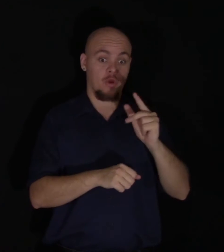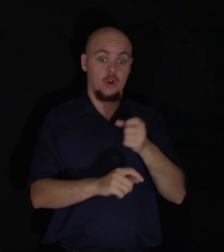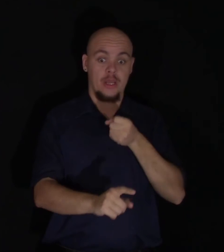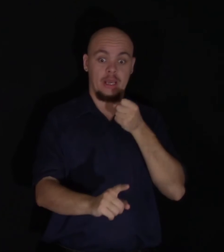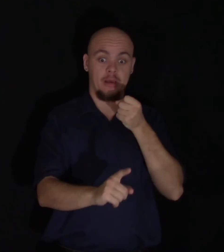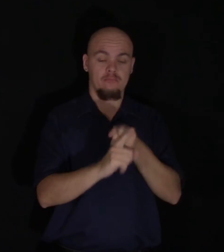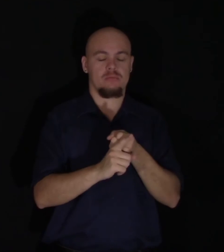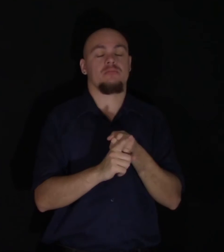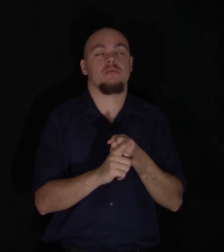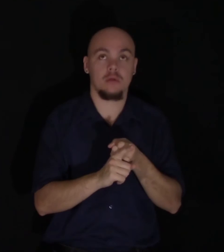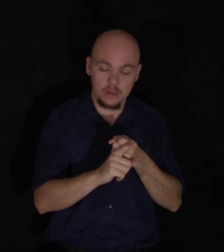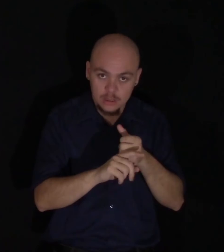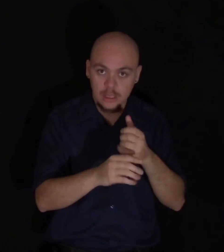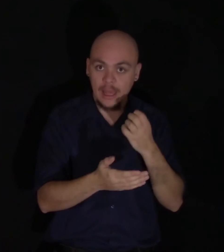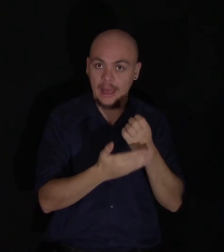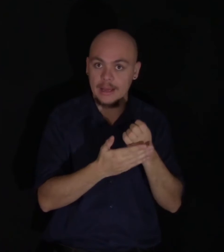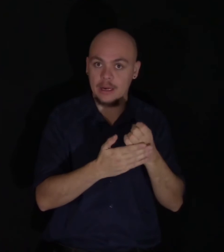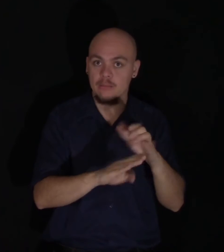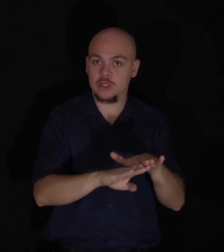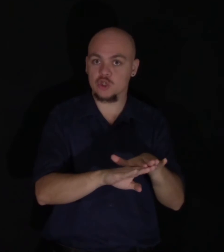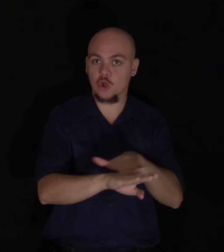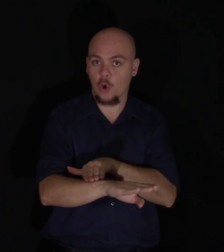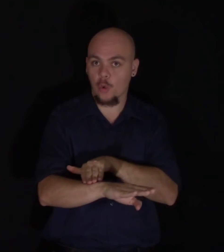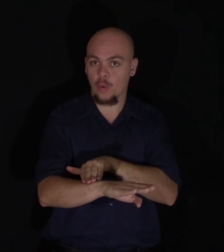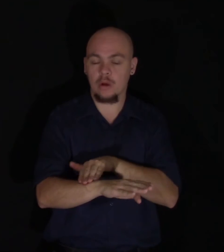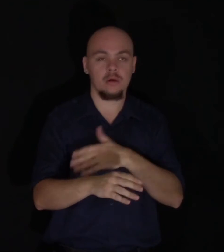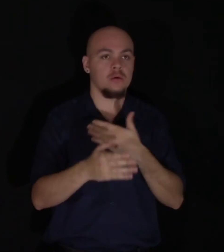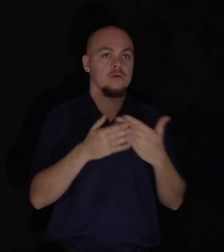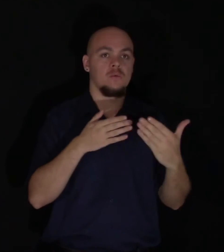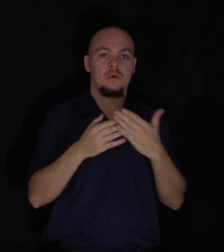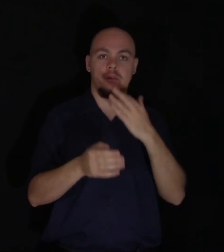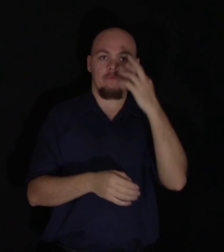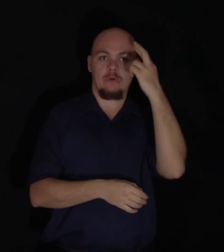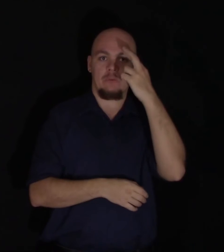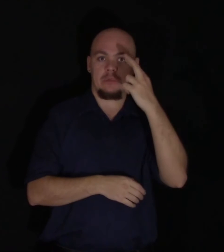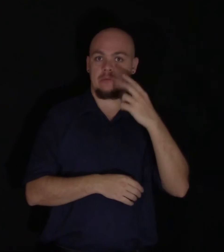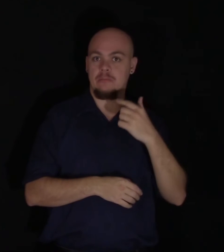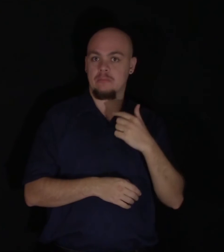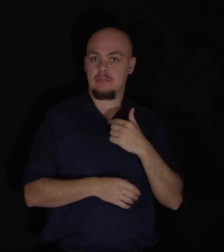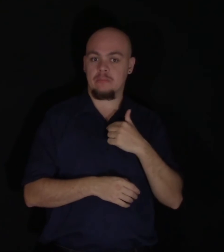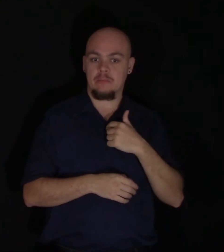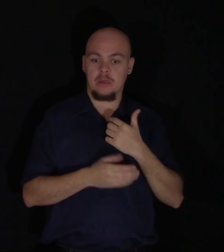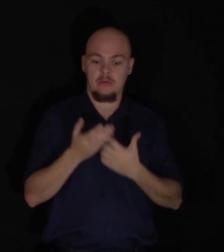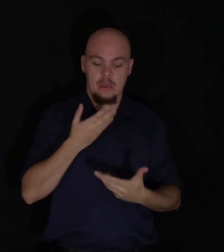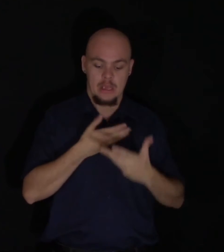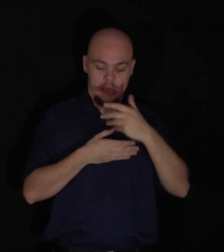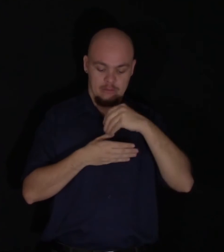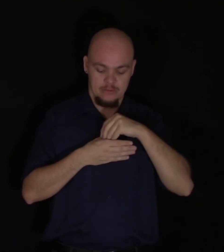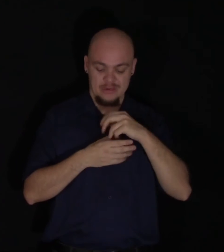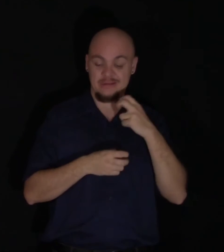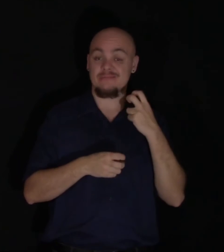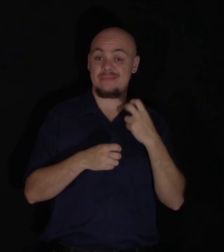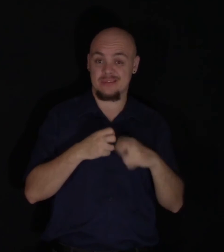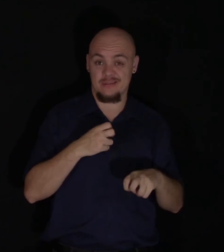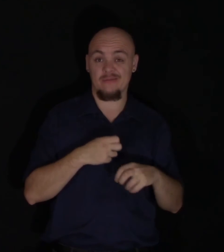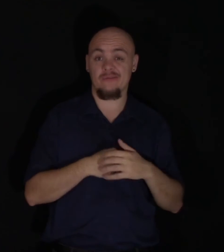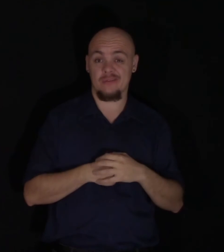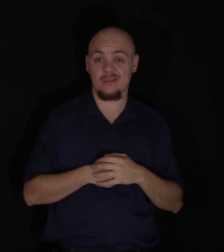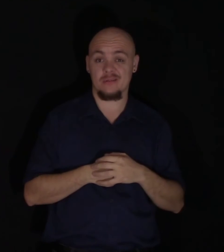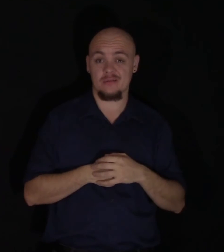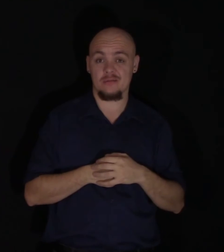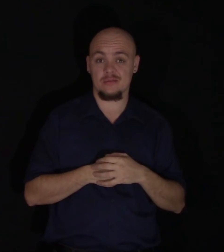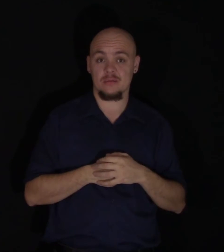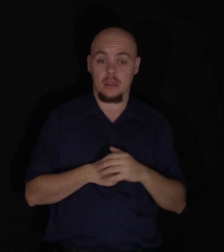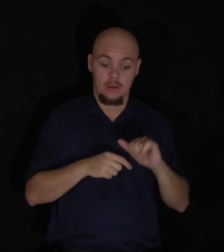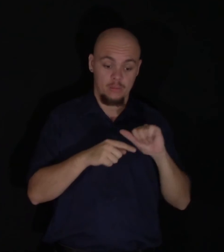And when the third recession hit, for whatever reason, I had trouble going inward and practicing what I